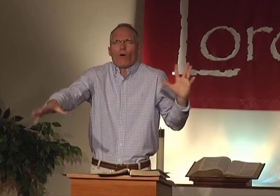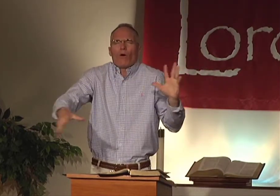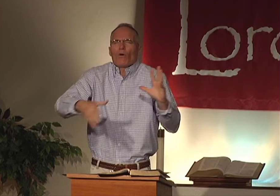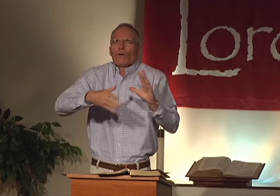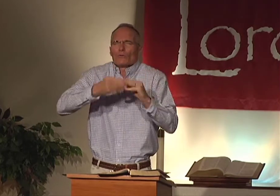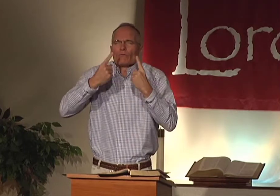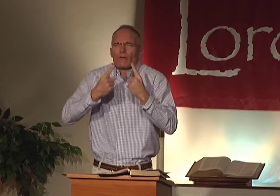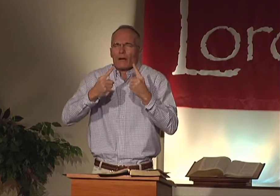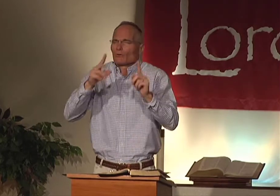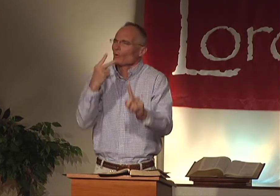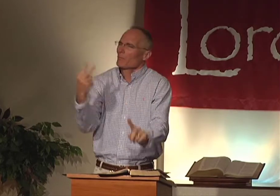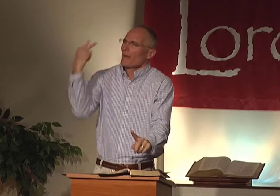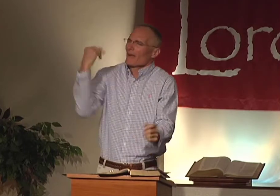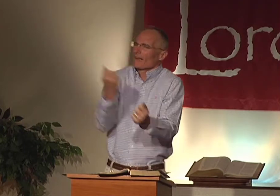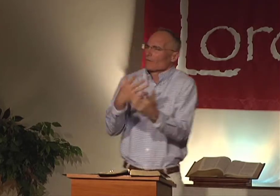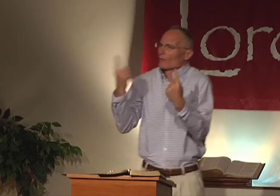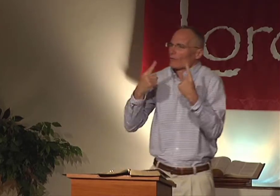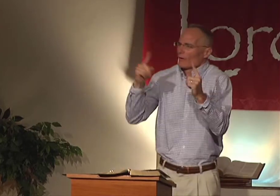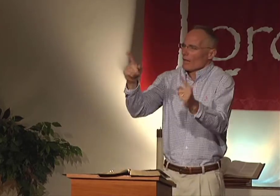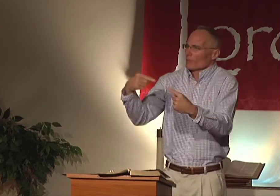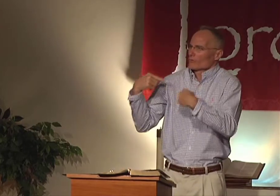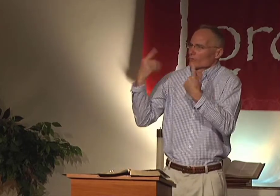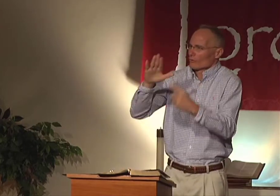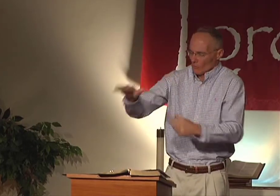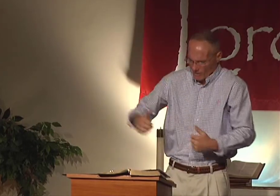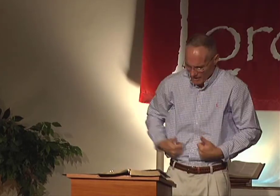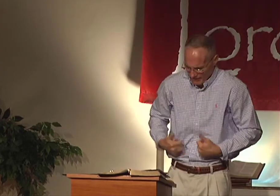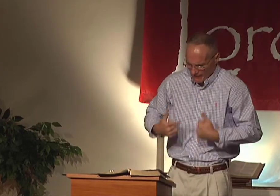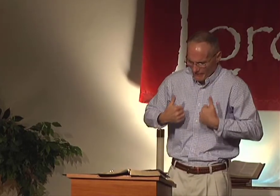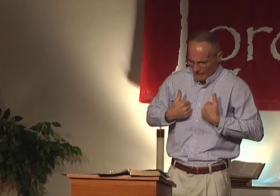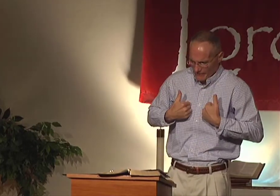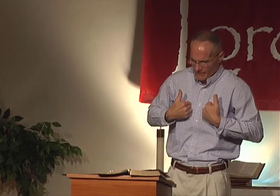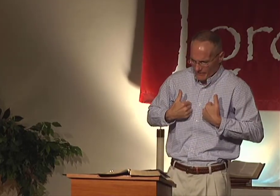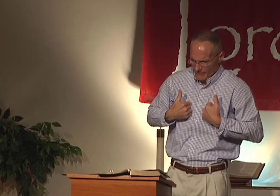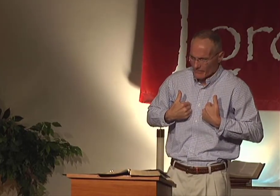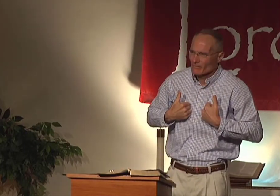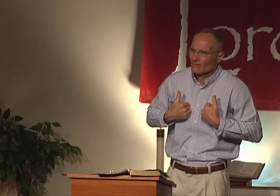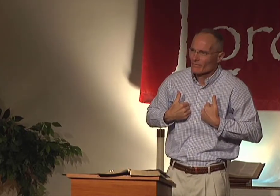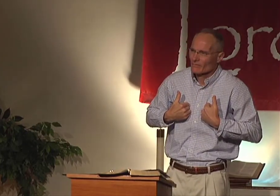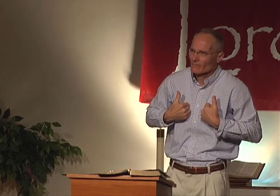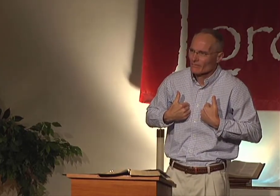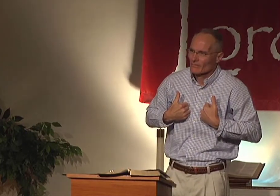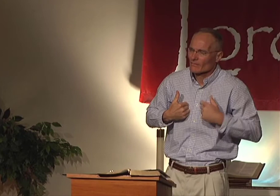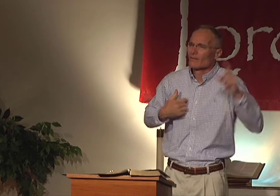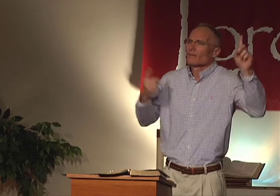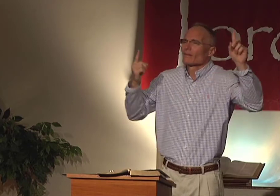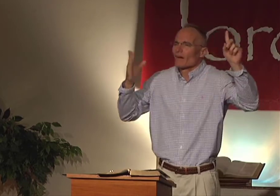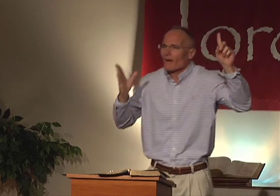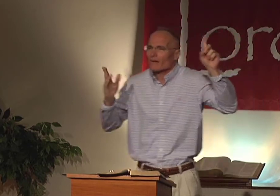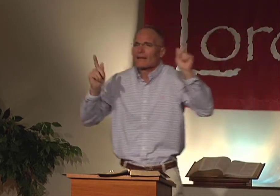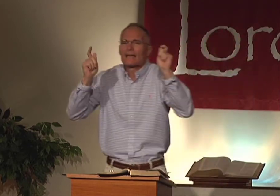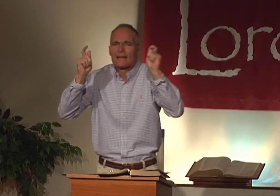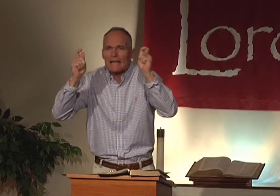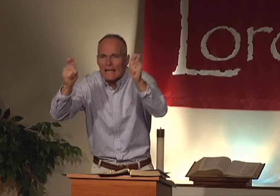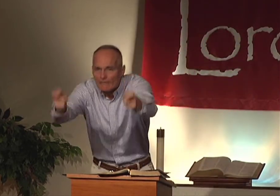that you have, everything that you've accomplished. Look back at everything you've accomplished during your lifetime.